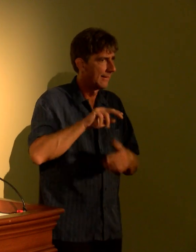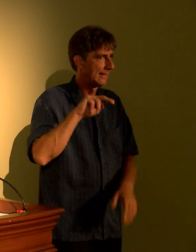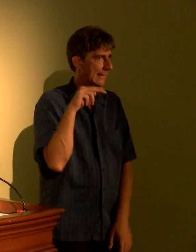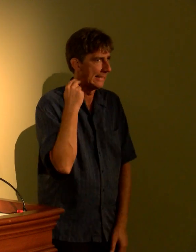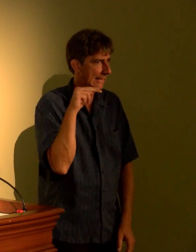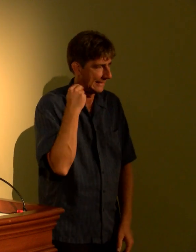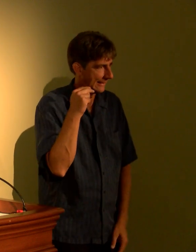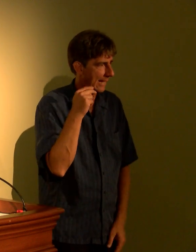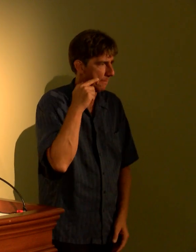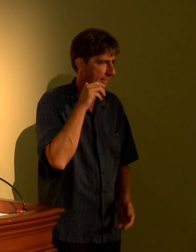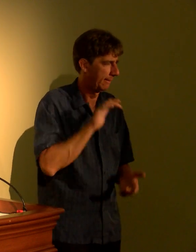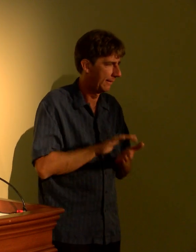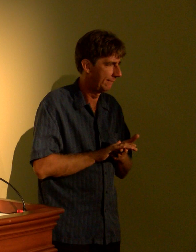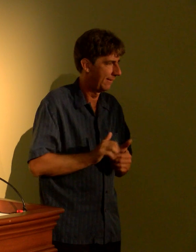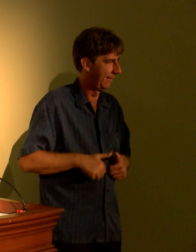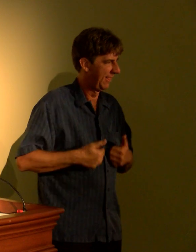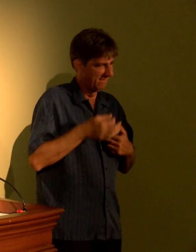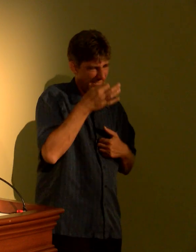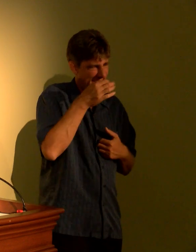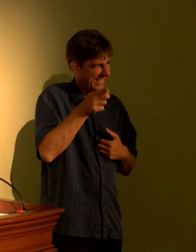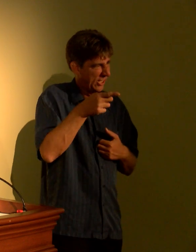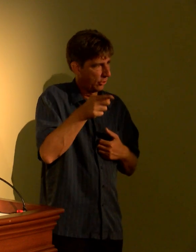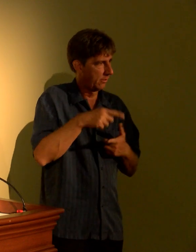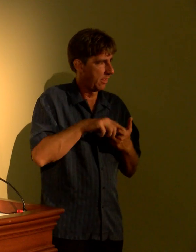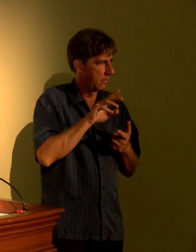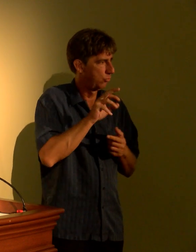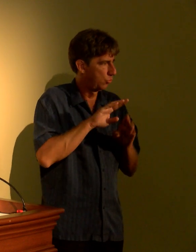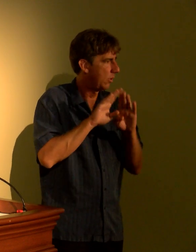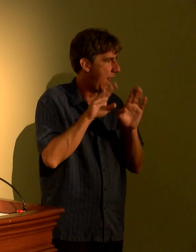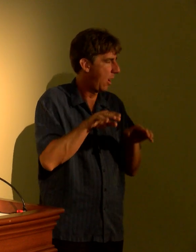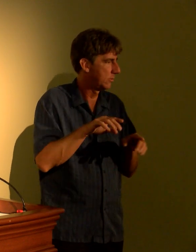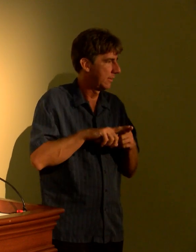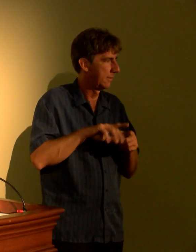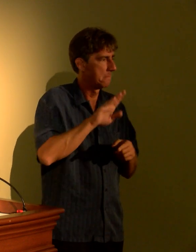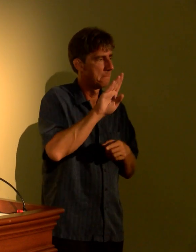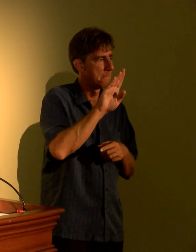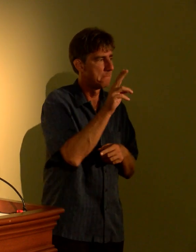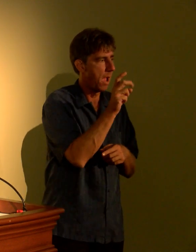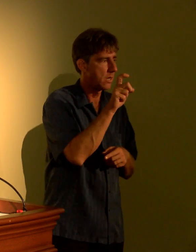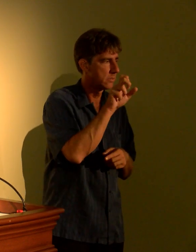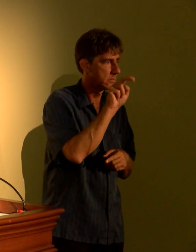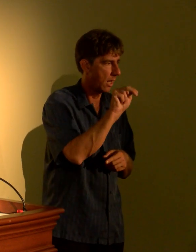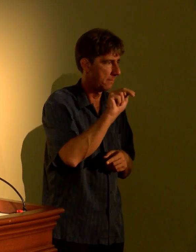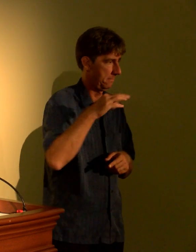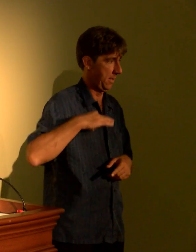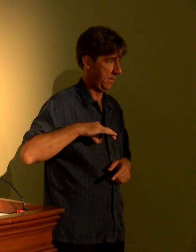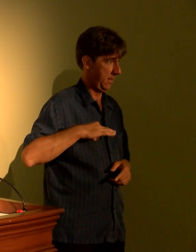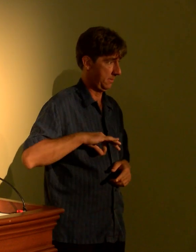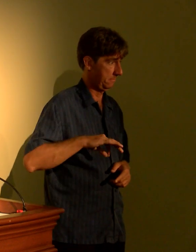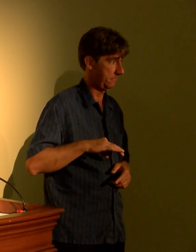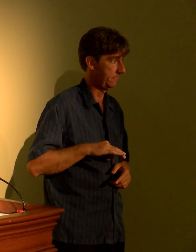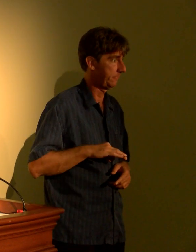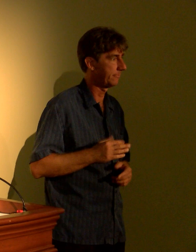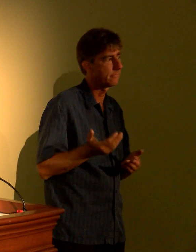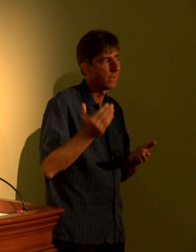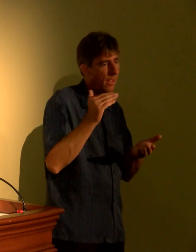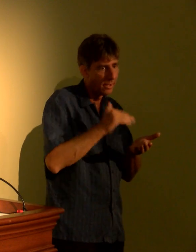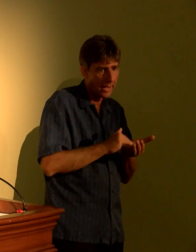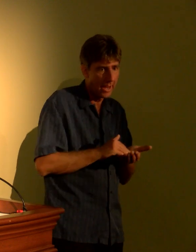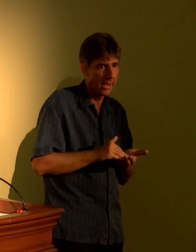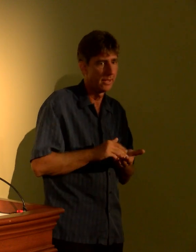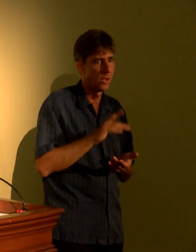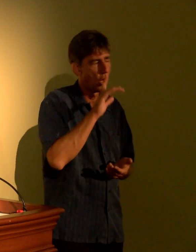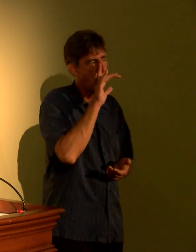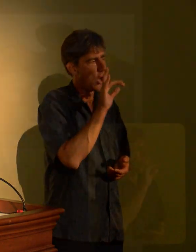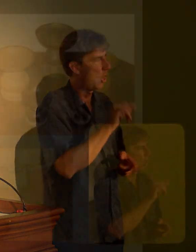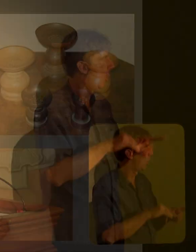a few miles from the Brewster household in Buxton. Again, look at the size